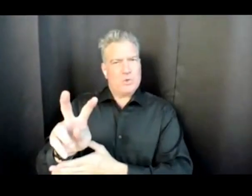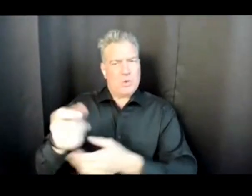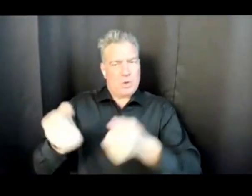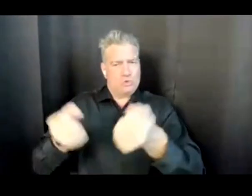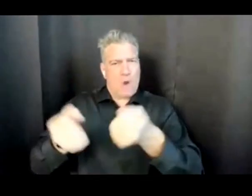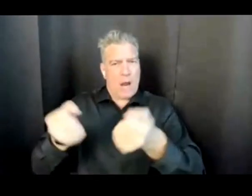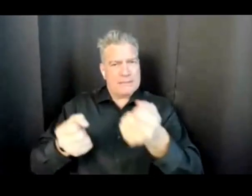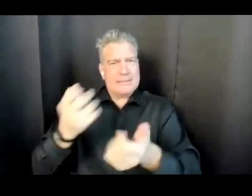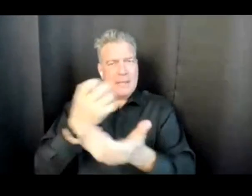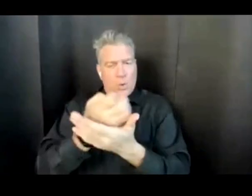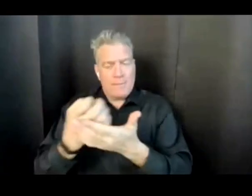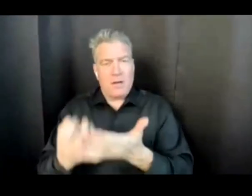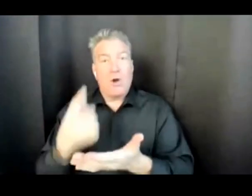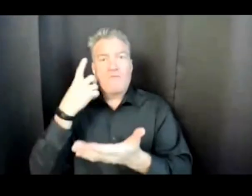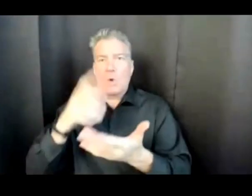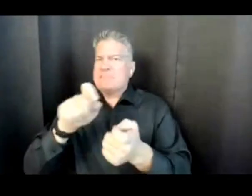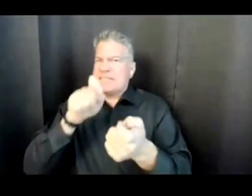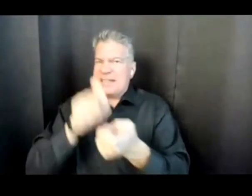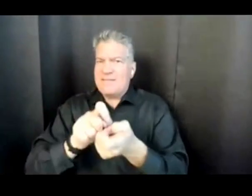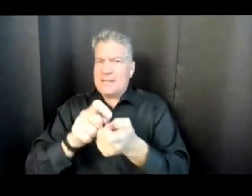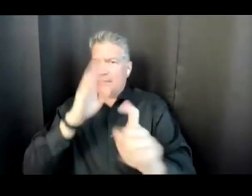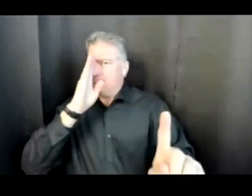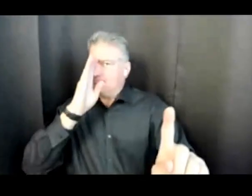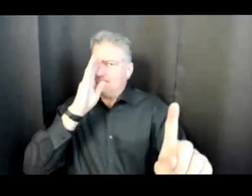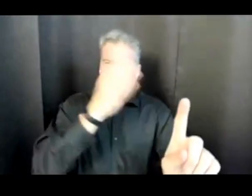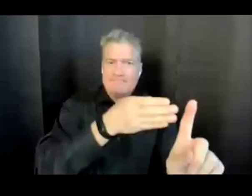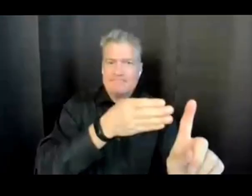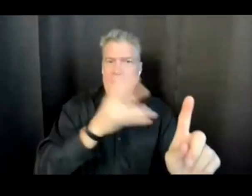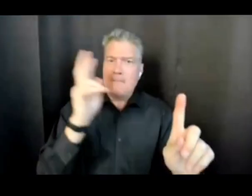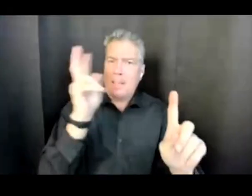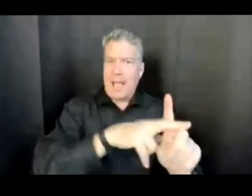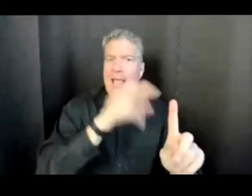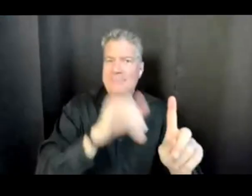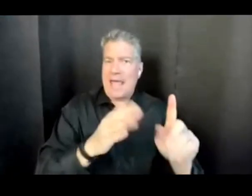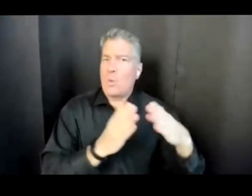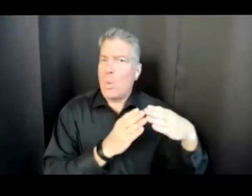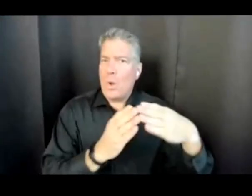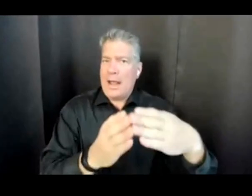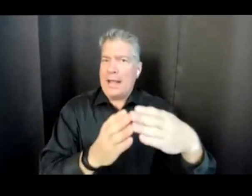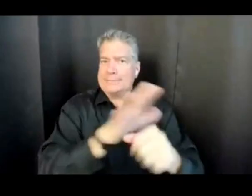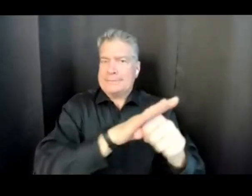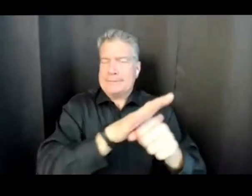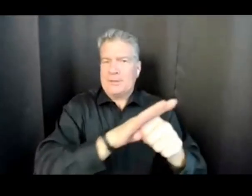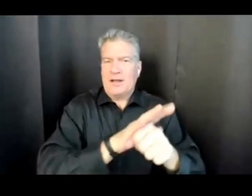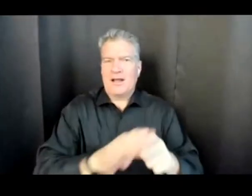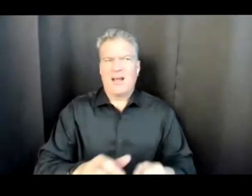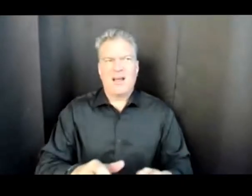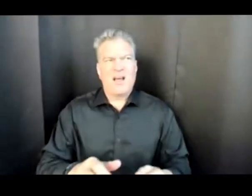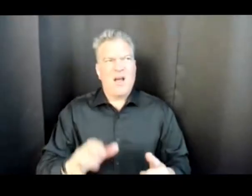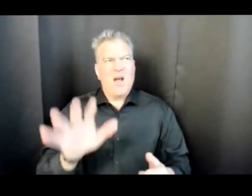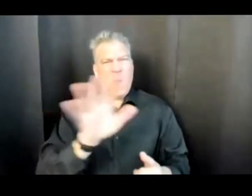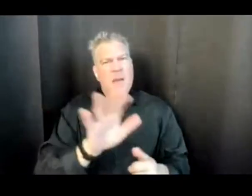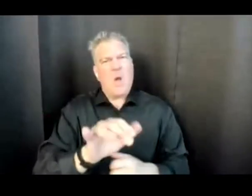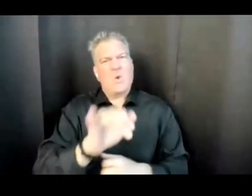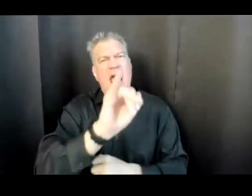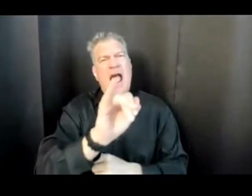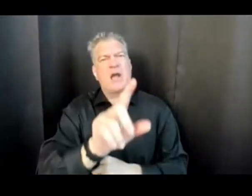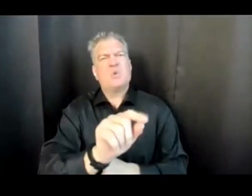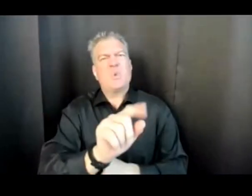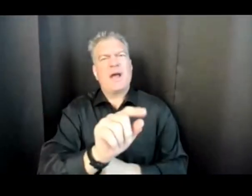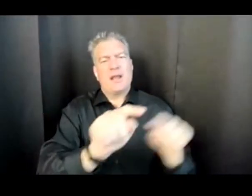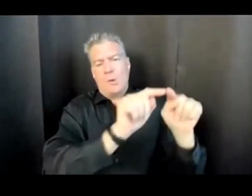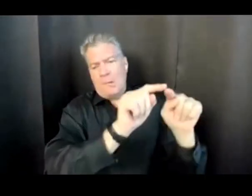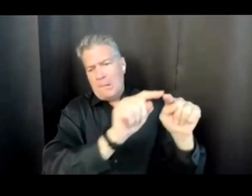address this wedge area, which is really East Metro, out I-20 to Augusta, over toward Athens, up